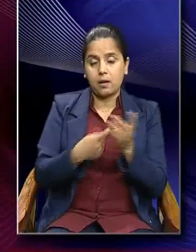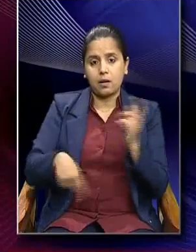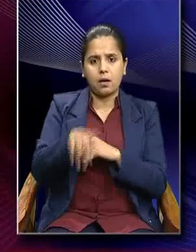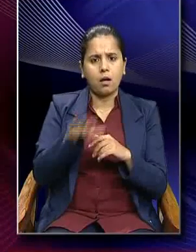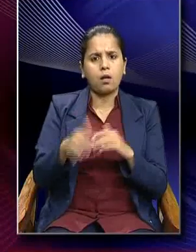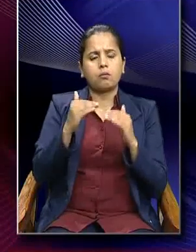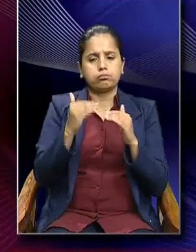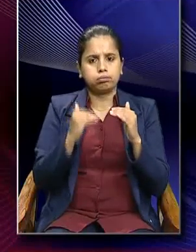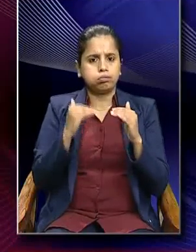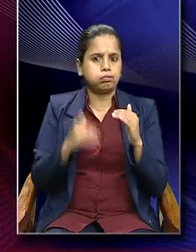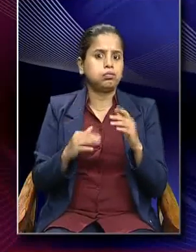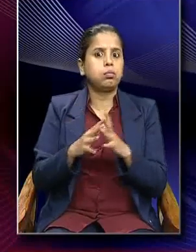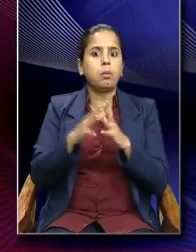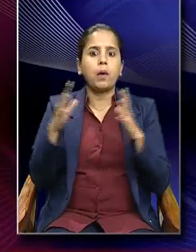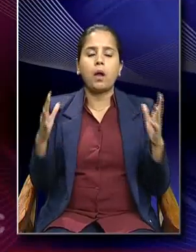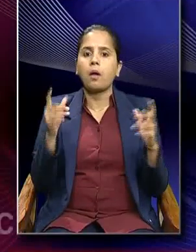gradually receiving a great